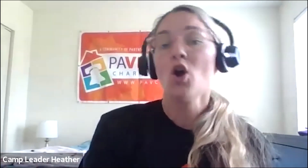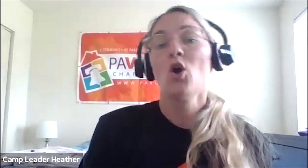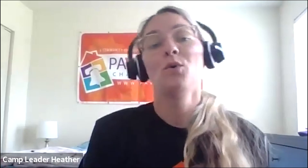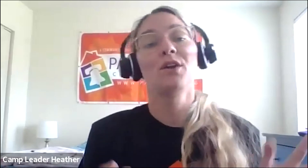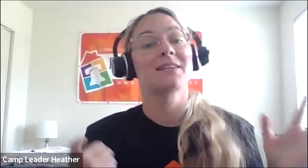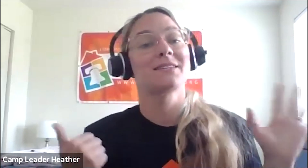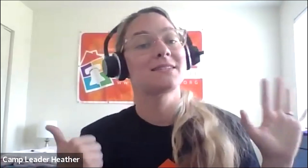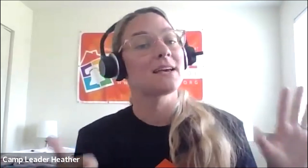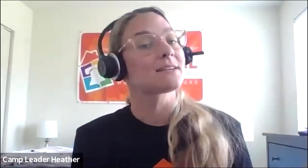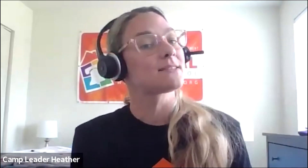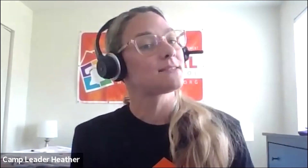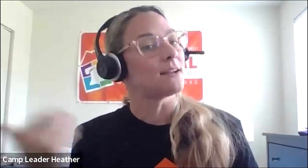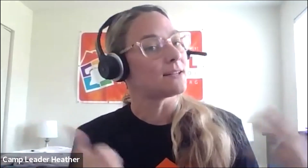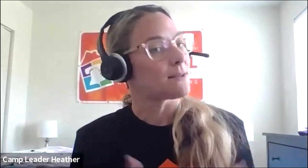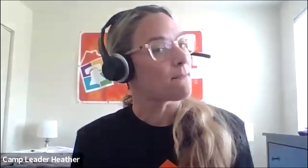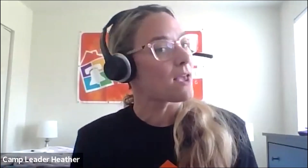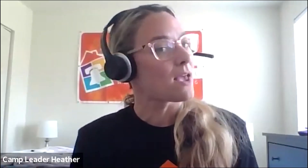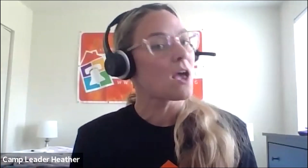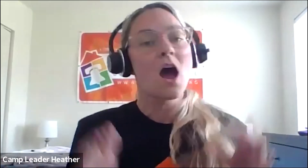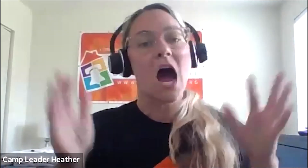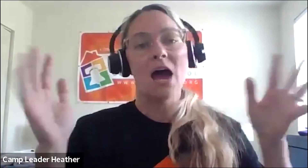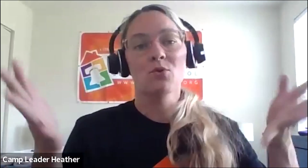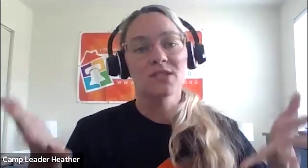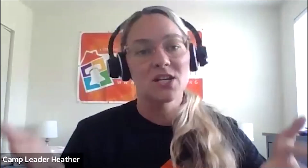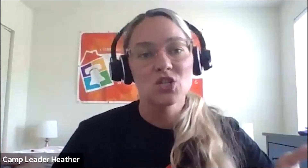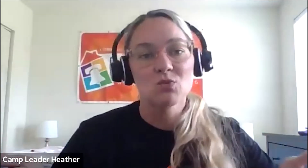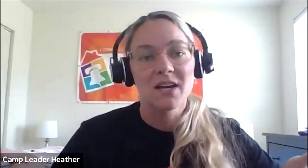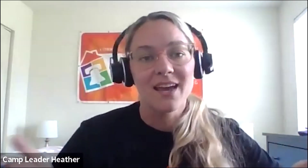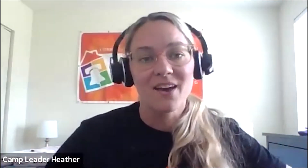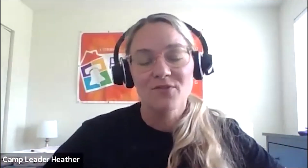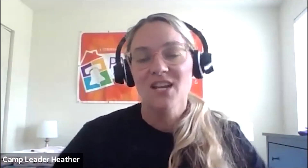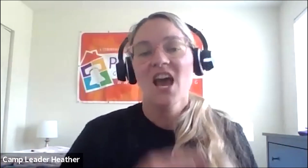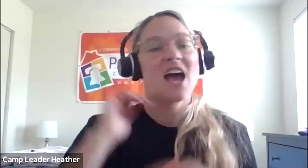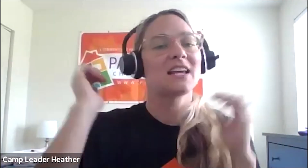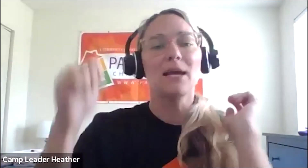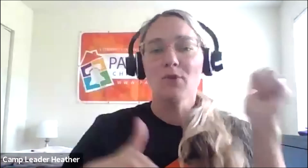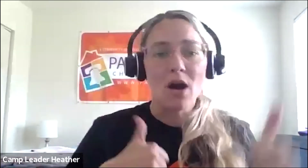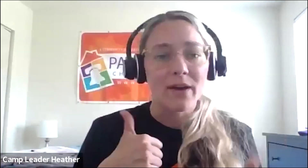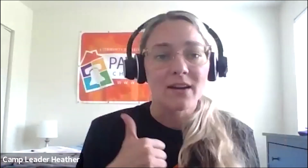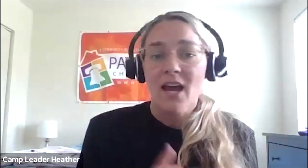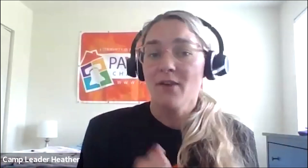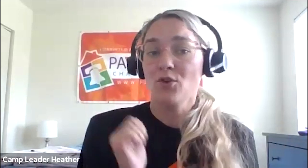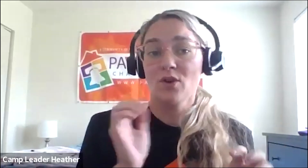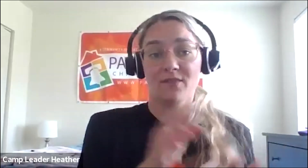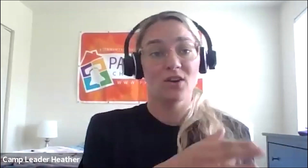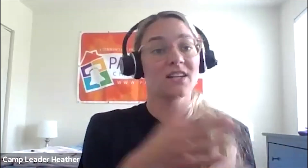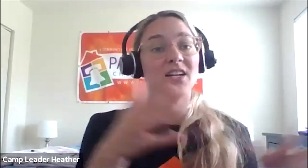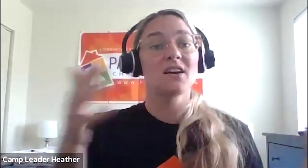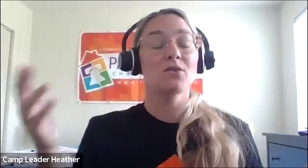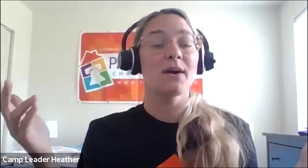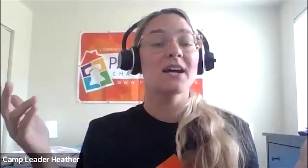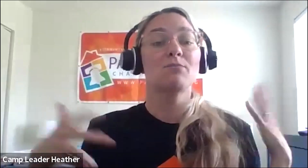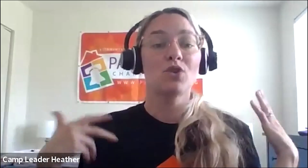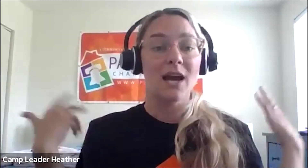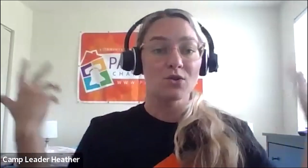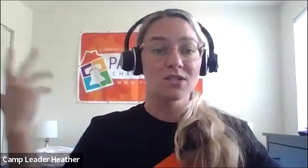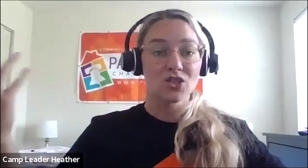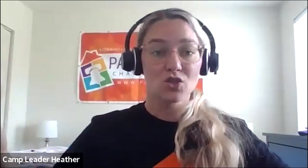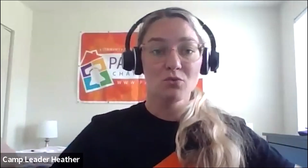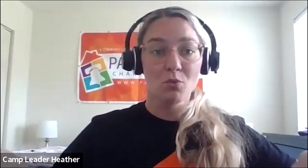When you get to 6, send it to me. I will send you a gift, and keep going. If you fill out another passport, I will send you